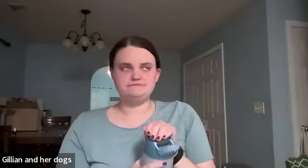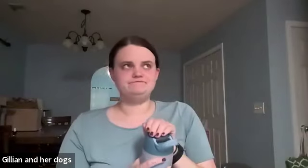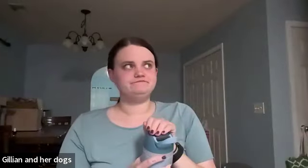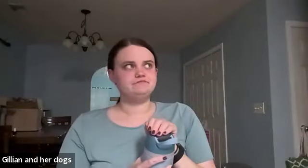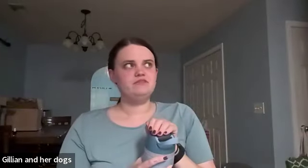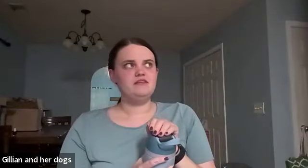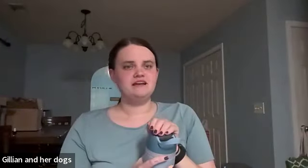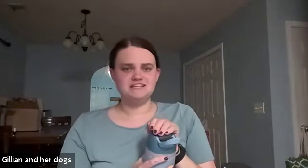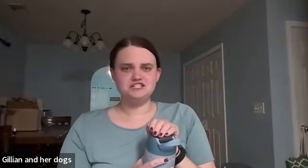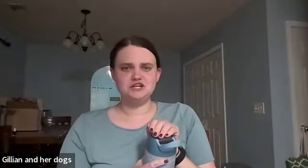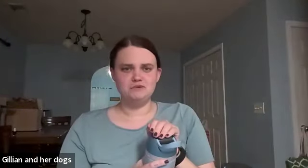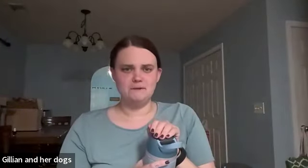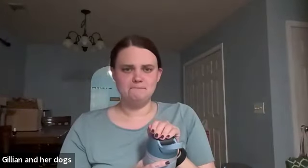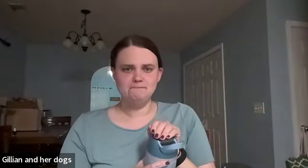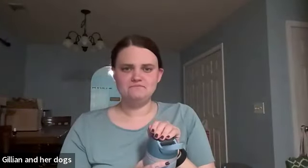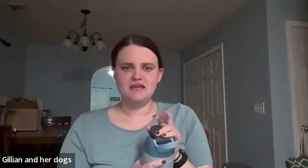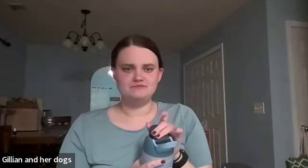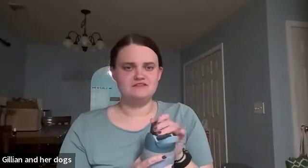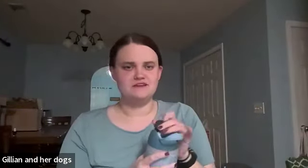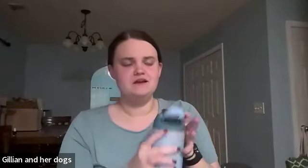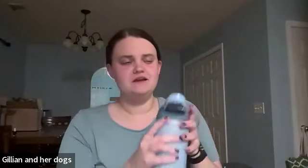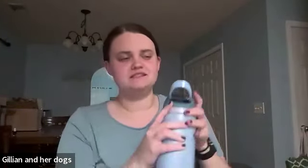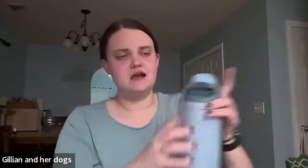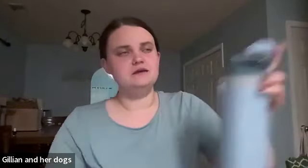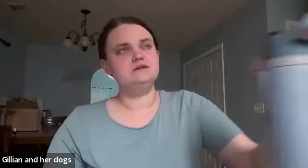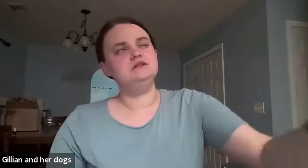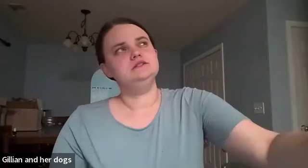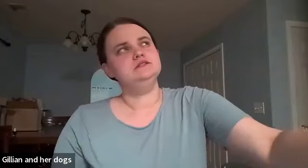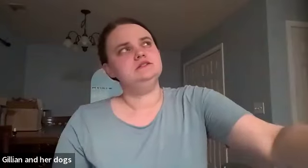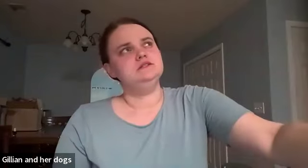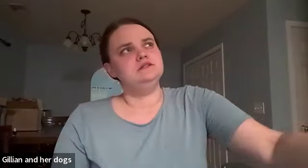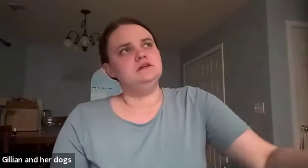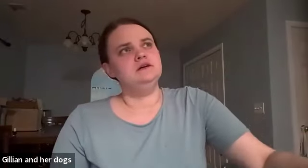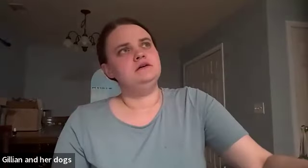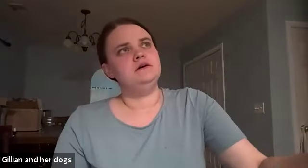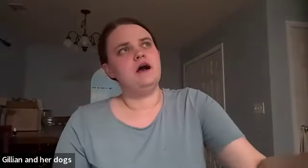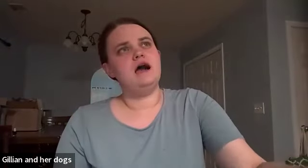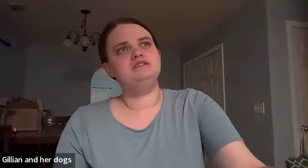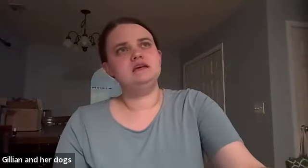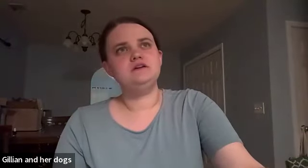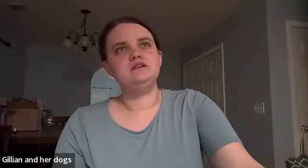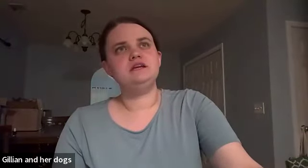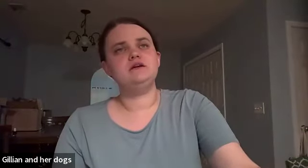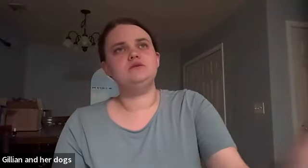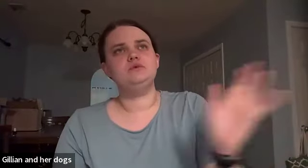Janitor. That's actually a good one. I'm trying to think because We